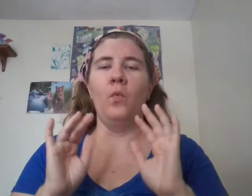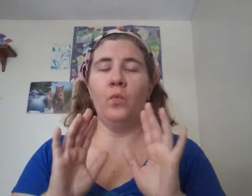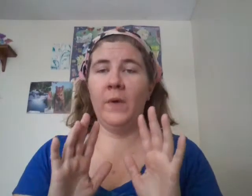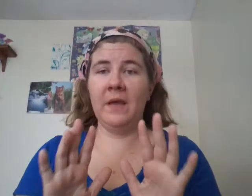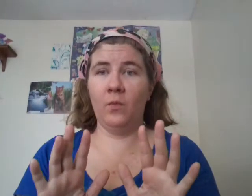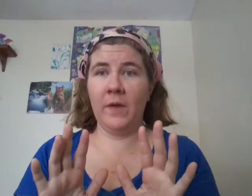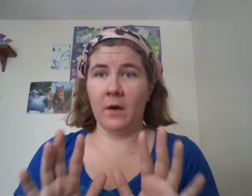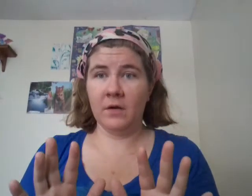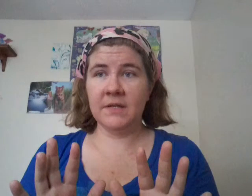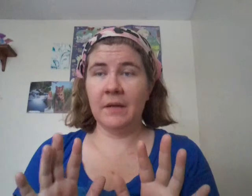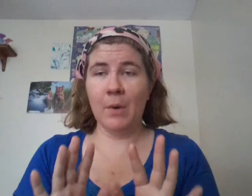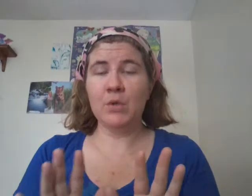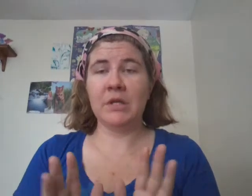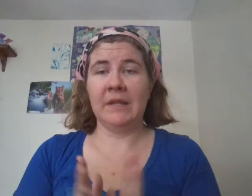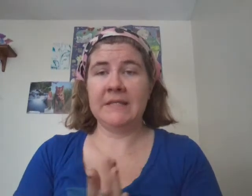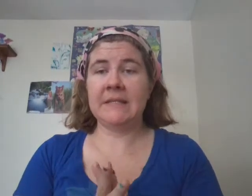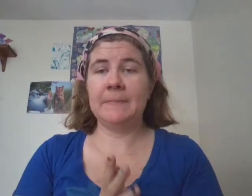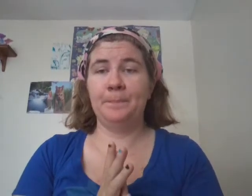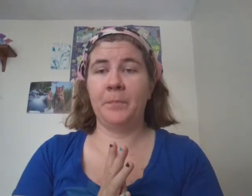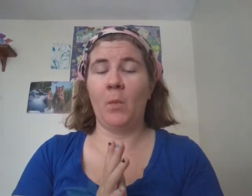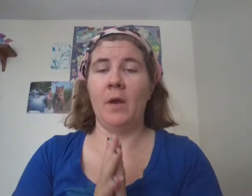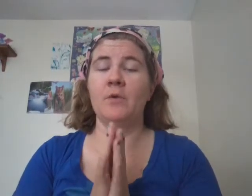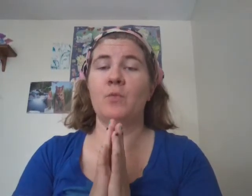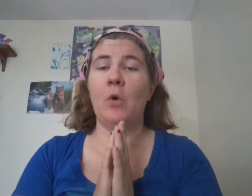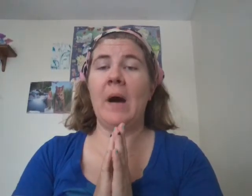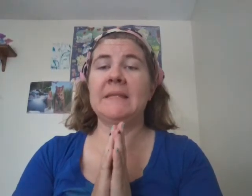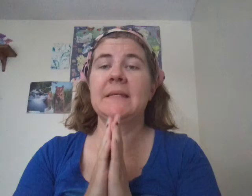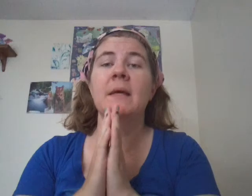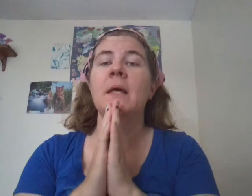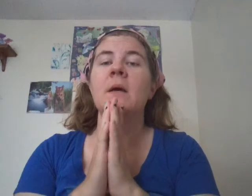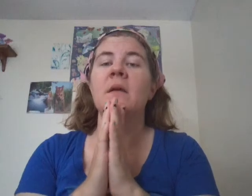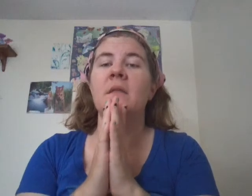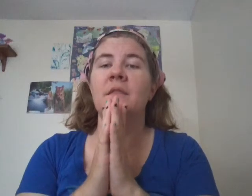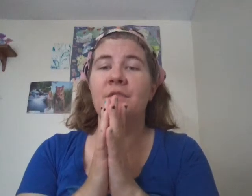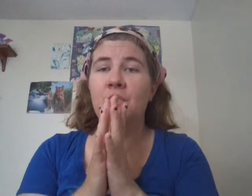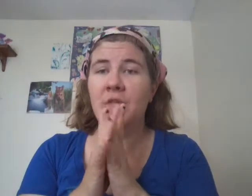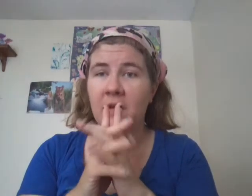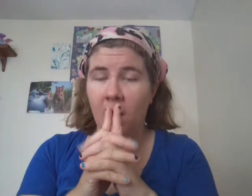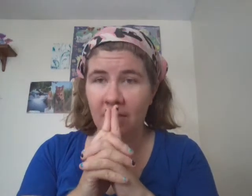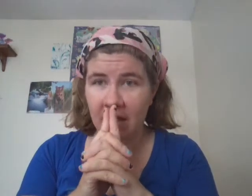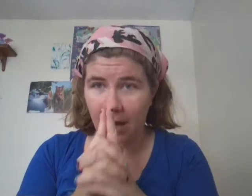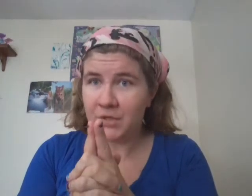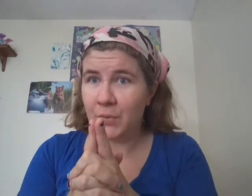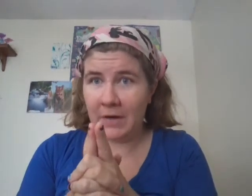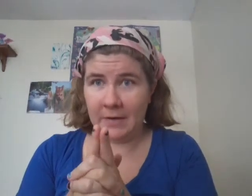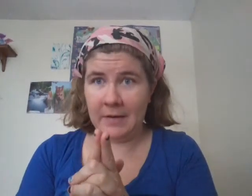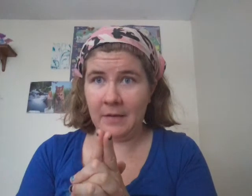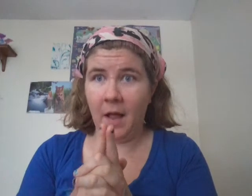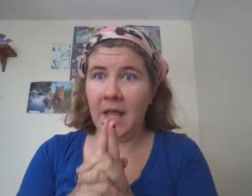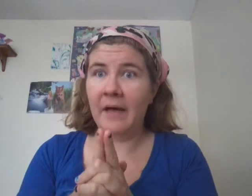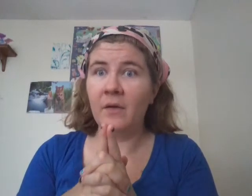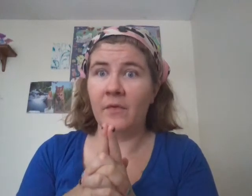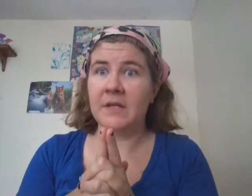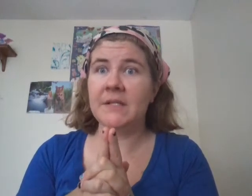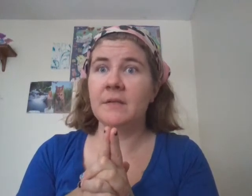We aren't emotionless. We aren't robots. On the contrary, a lot of us